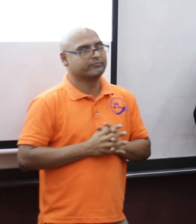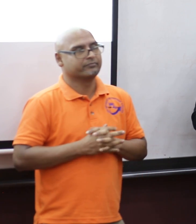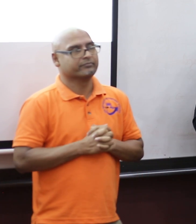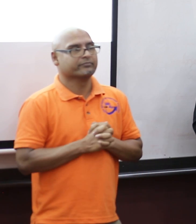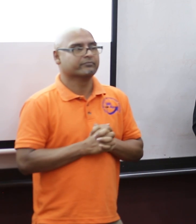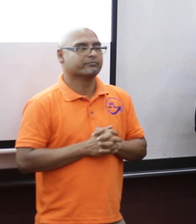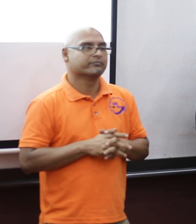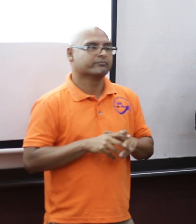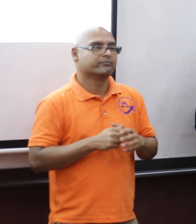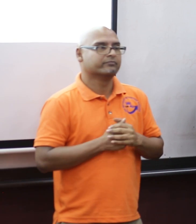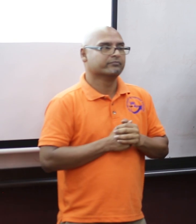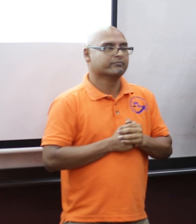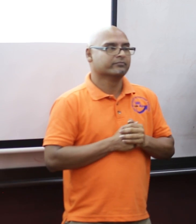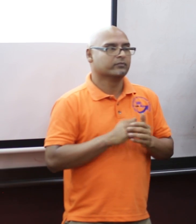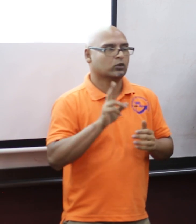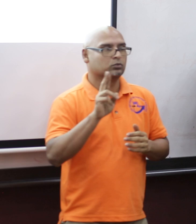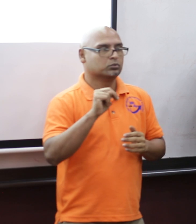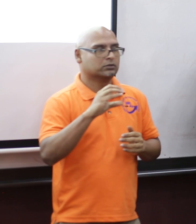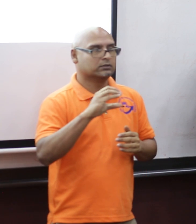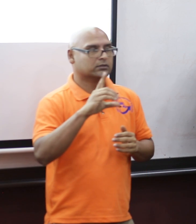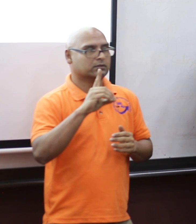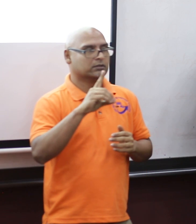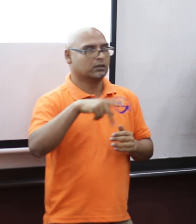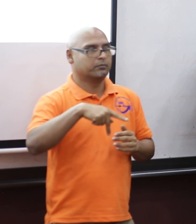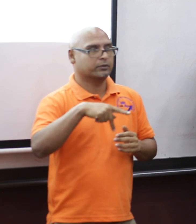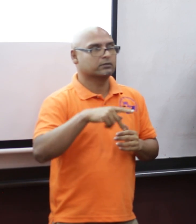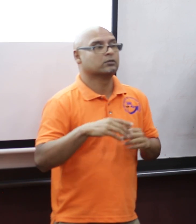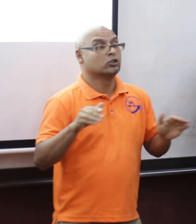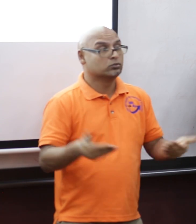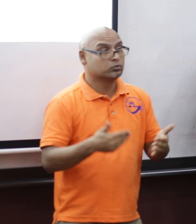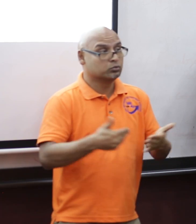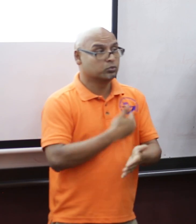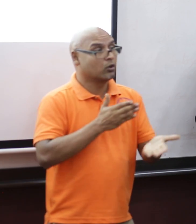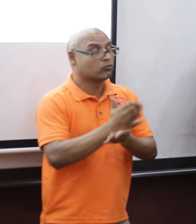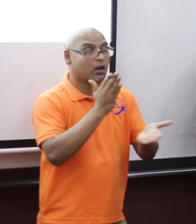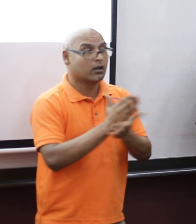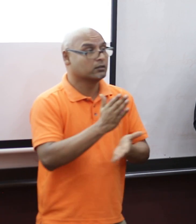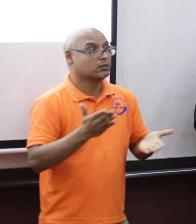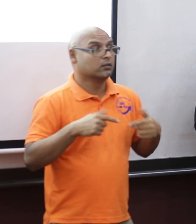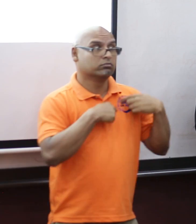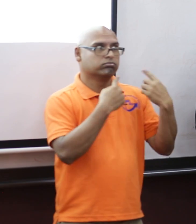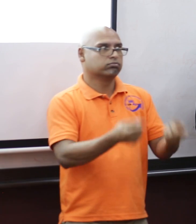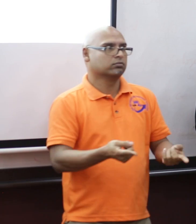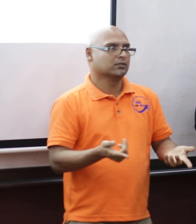new rights, rather, for persons with disabilities. It's the same rights that is written in our Constitution.